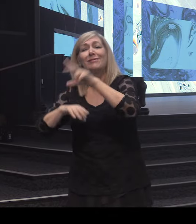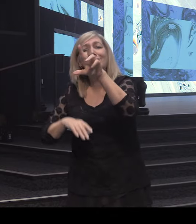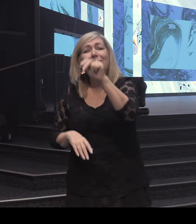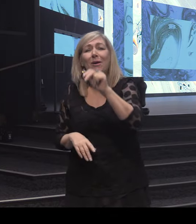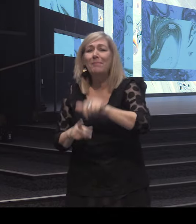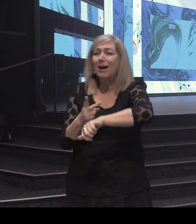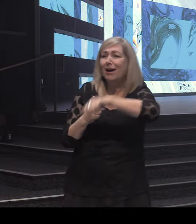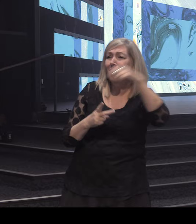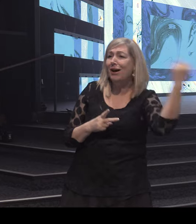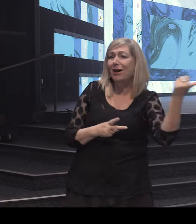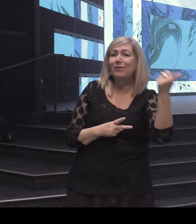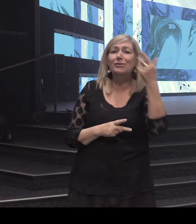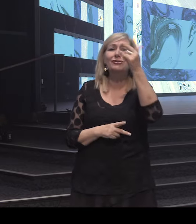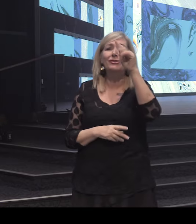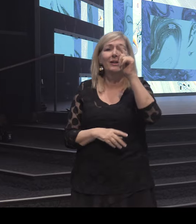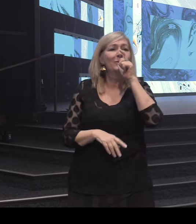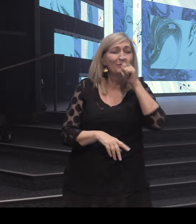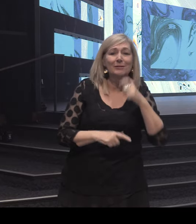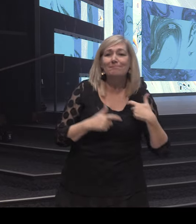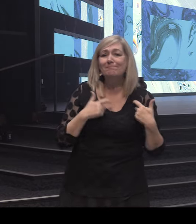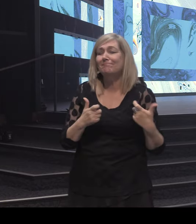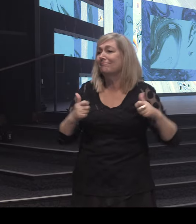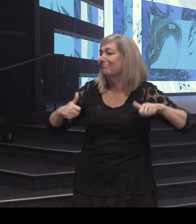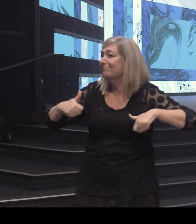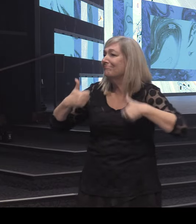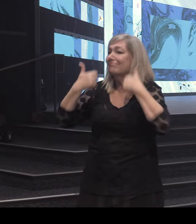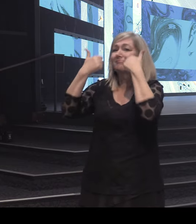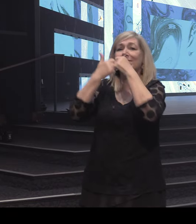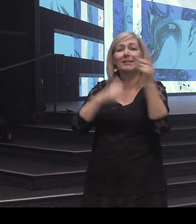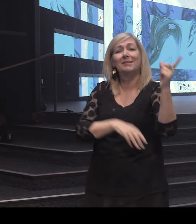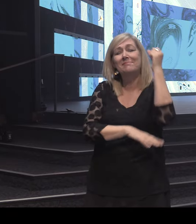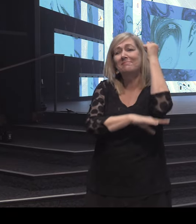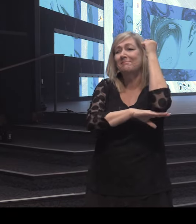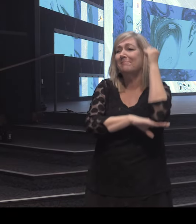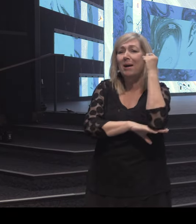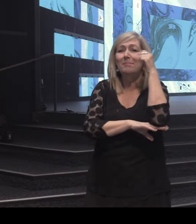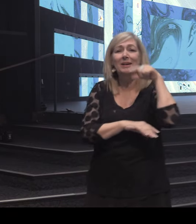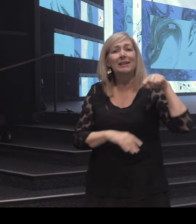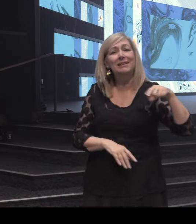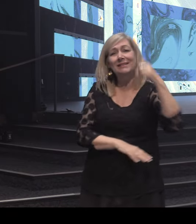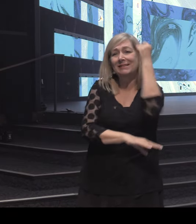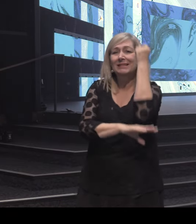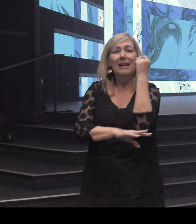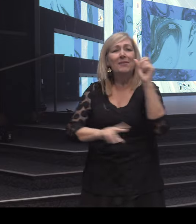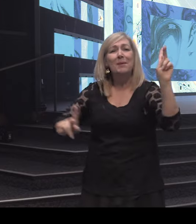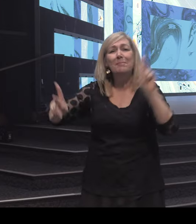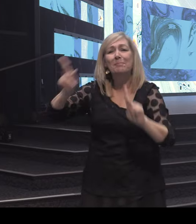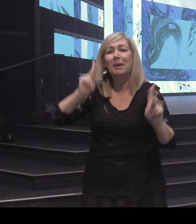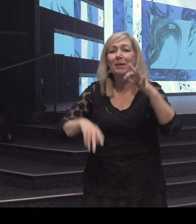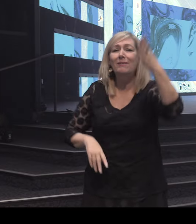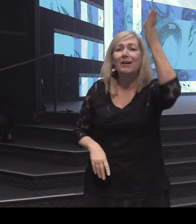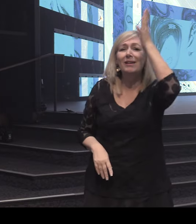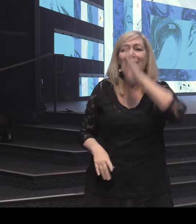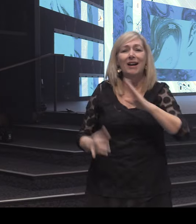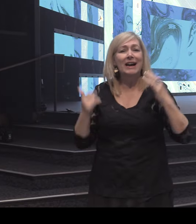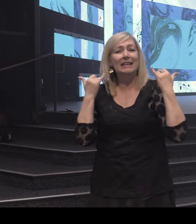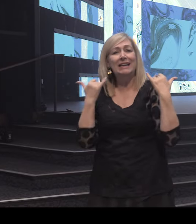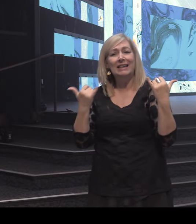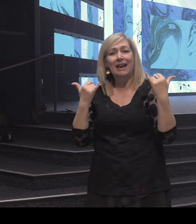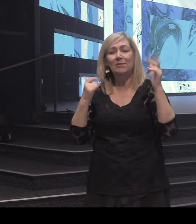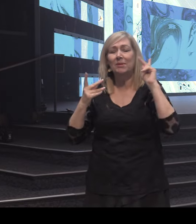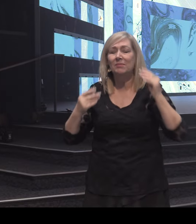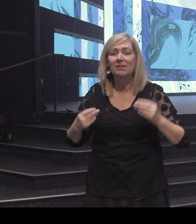another giant rising up from the ground. It's about the giant that is called a people of God, that is now being stirred in